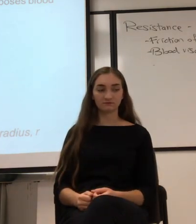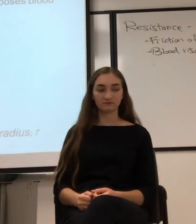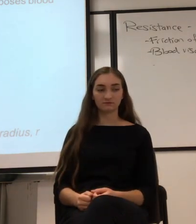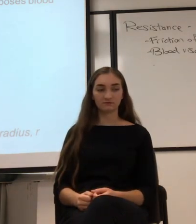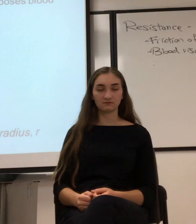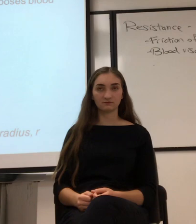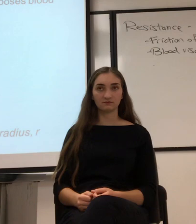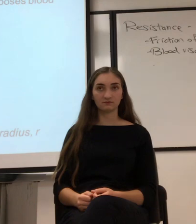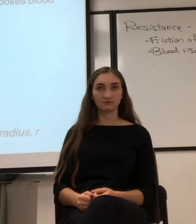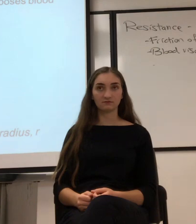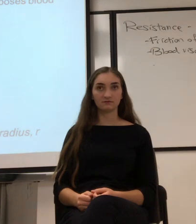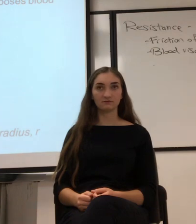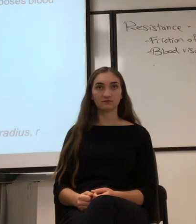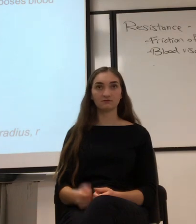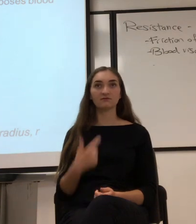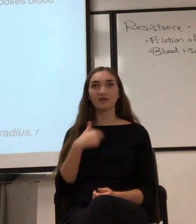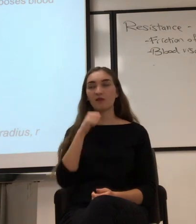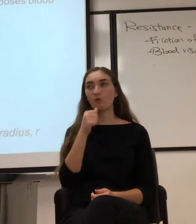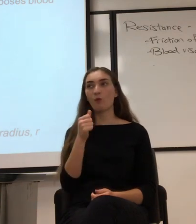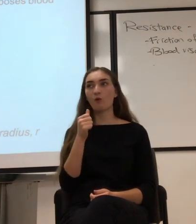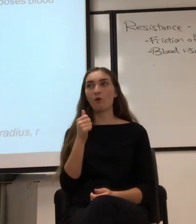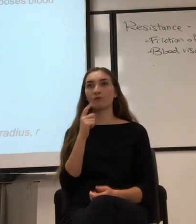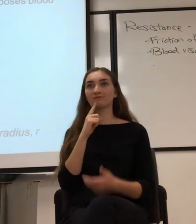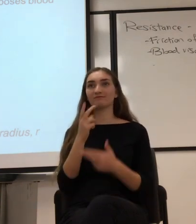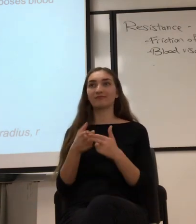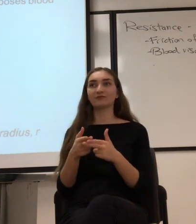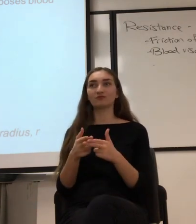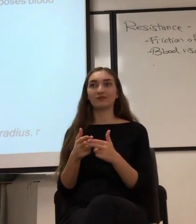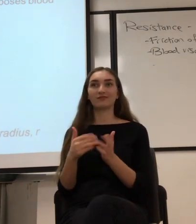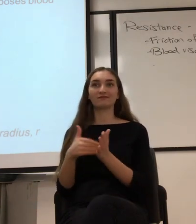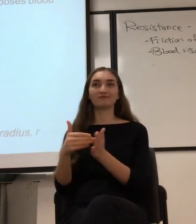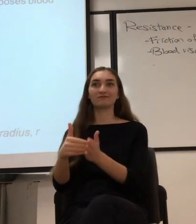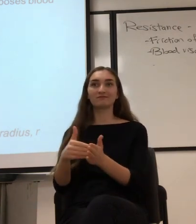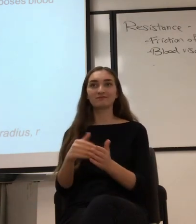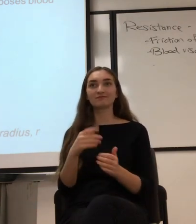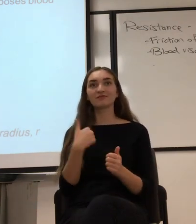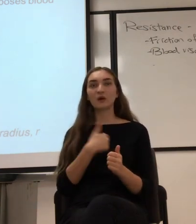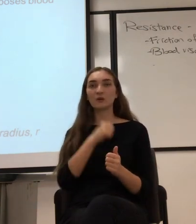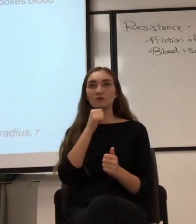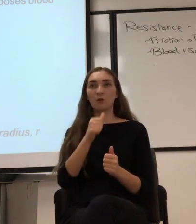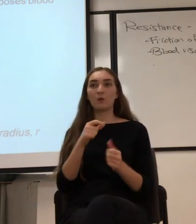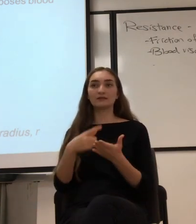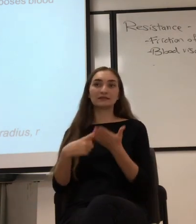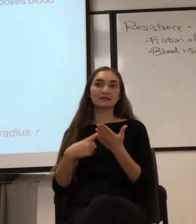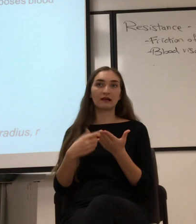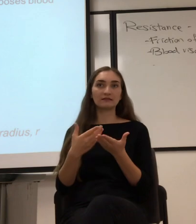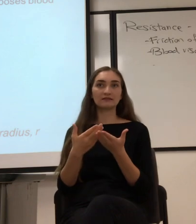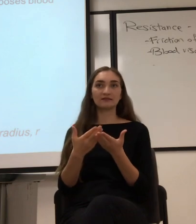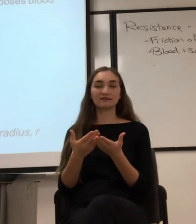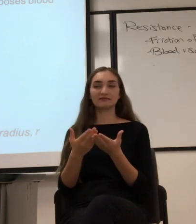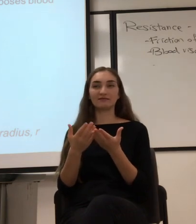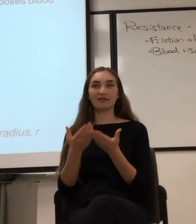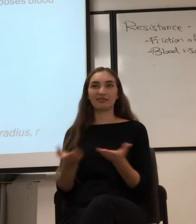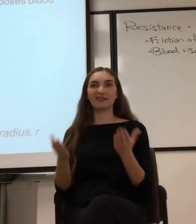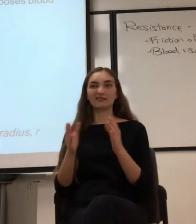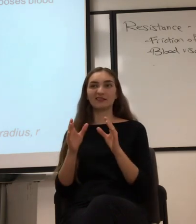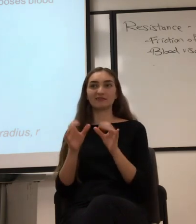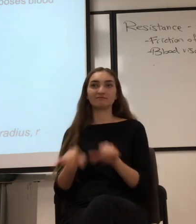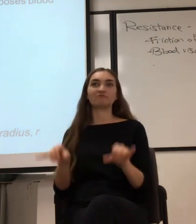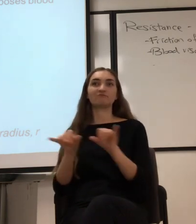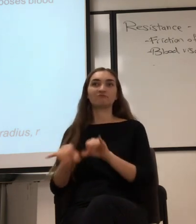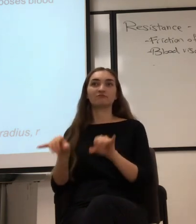I'm not really gonna mention it much more. We don't kind of talk about things that just kind of stay the same. Okay, vessel